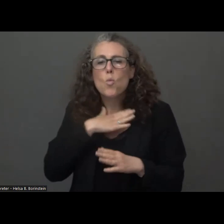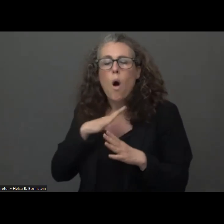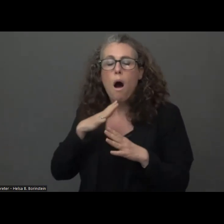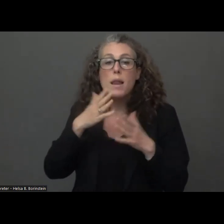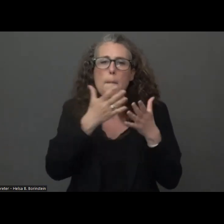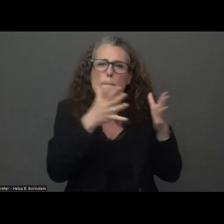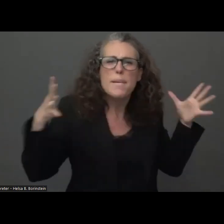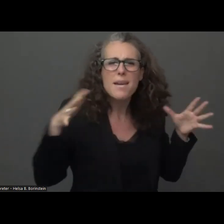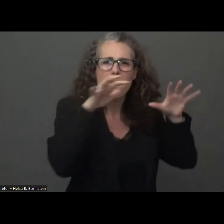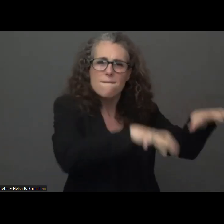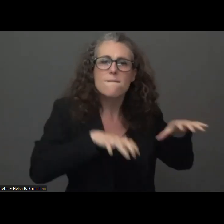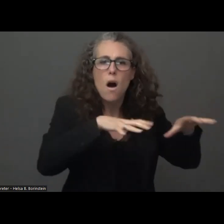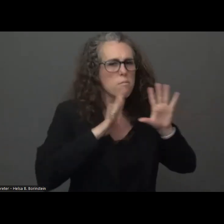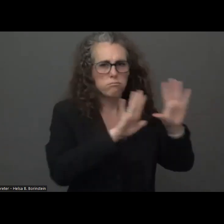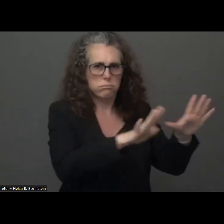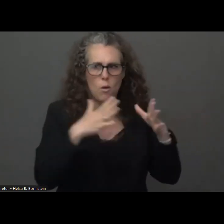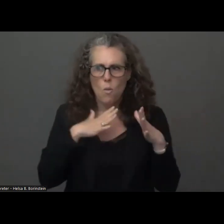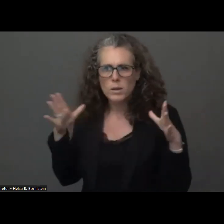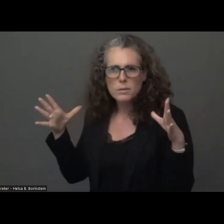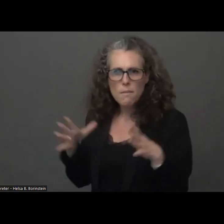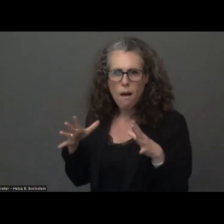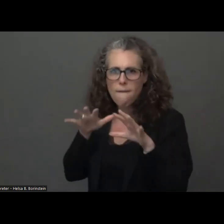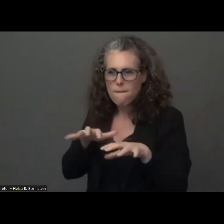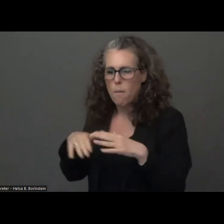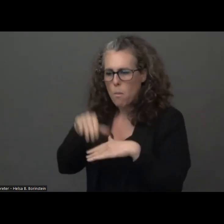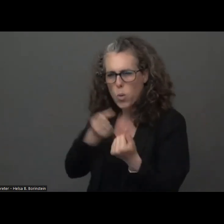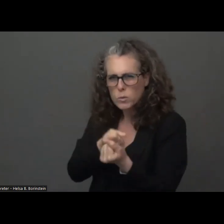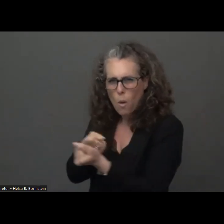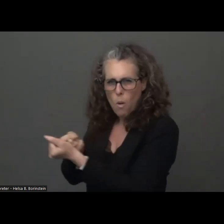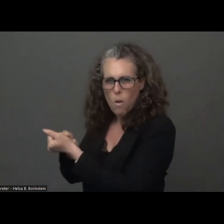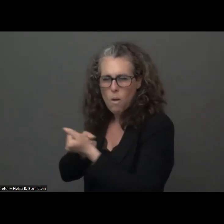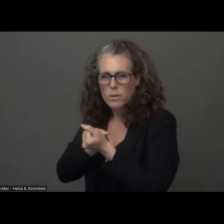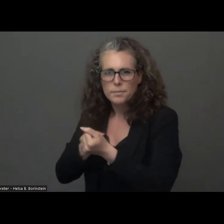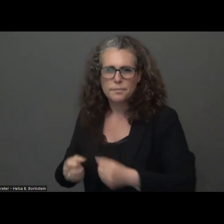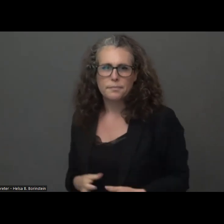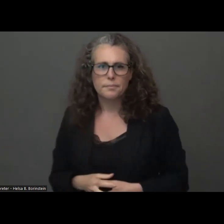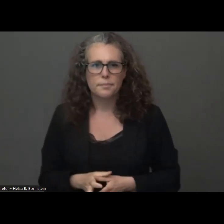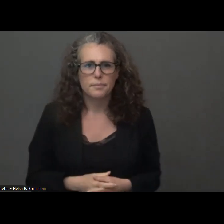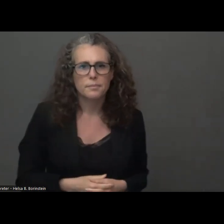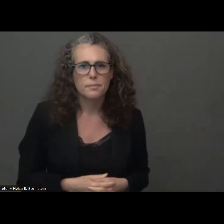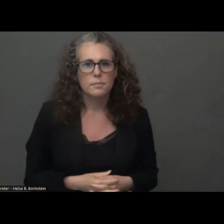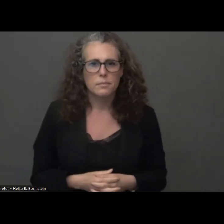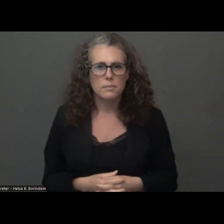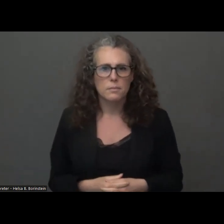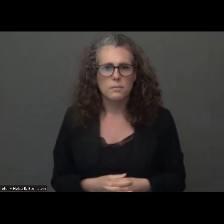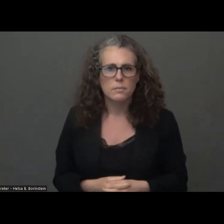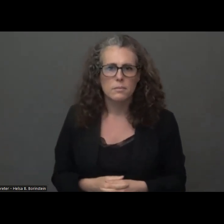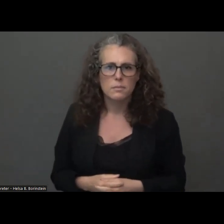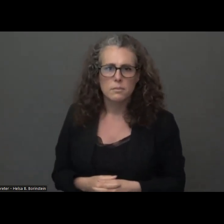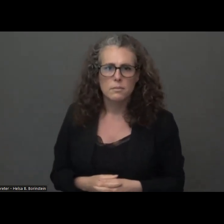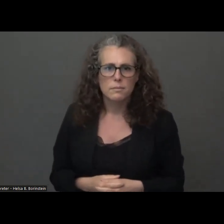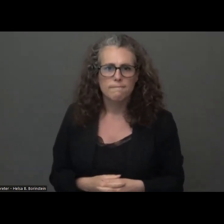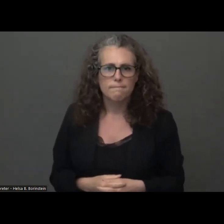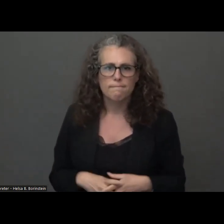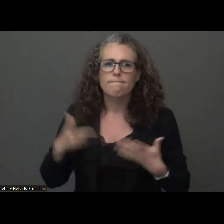and there was more impact in our support for them. And so as much as it still looks like it's small steps, we know we just